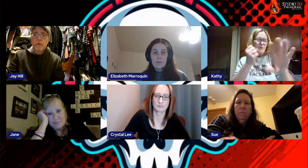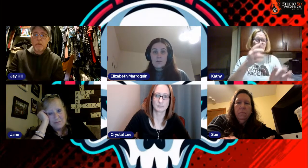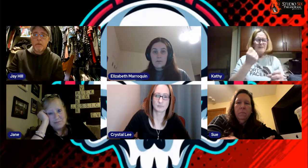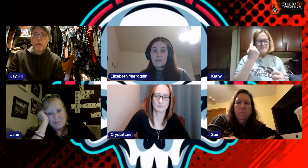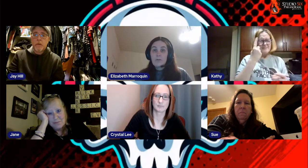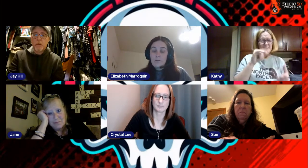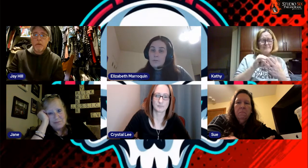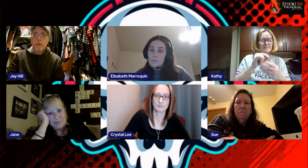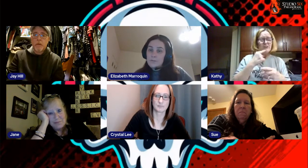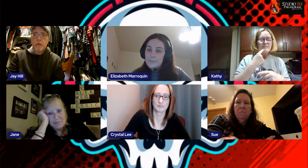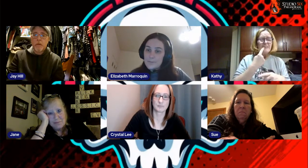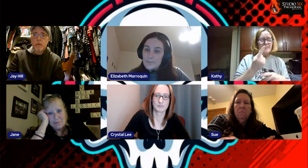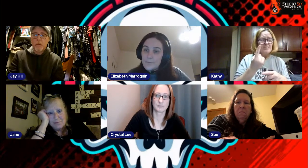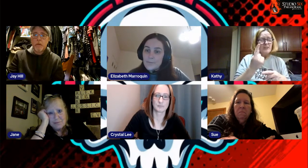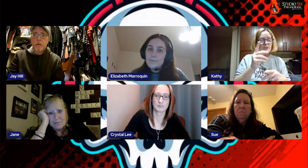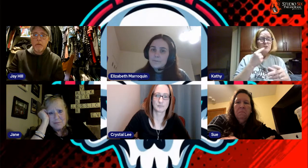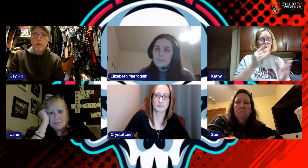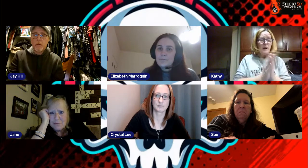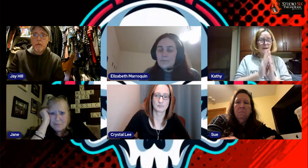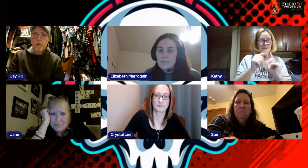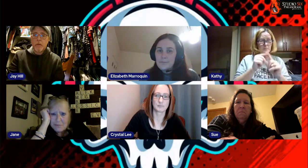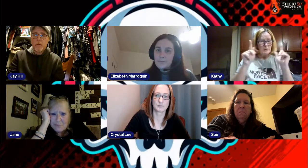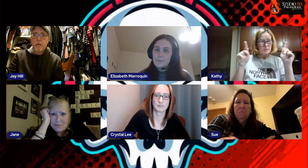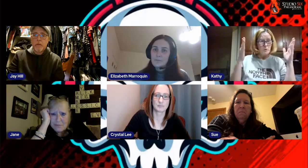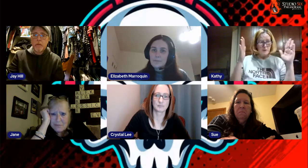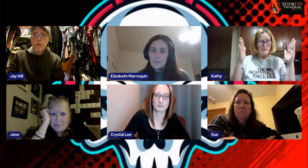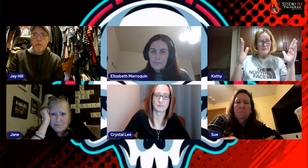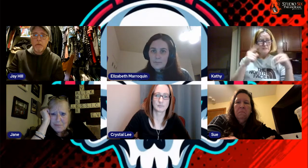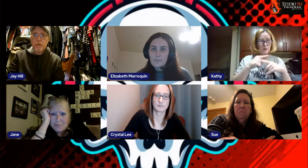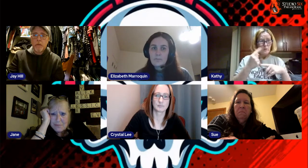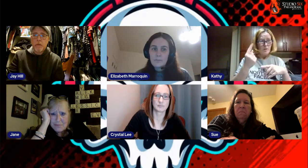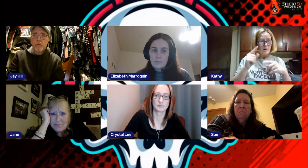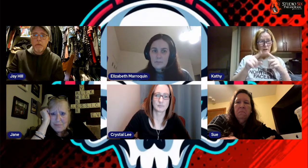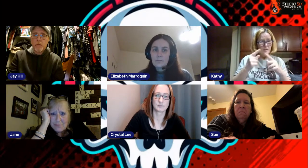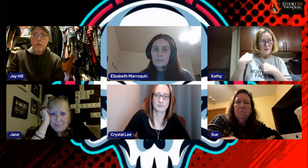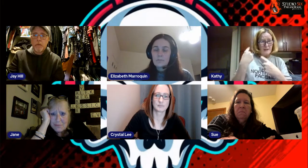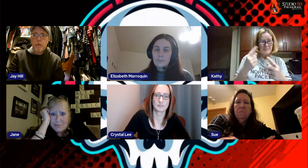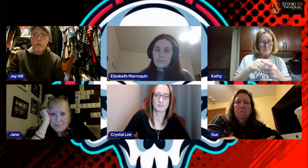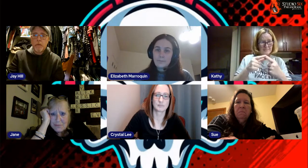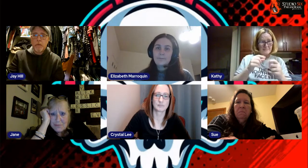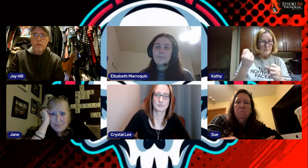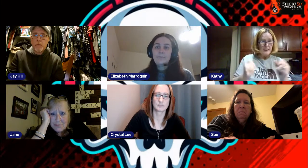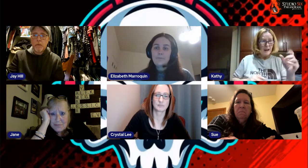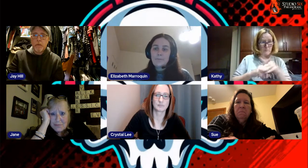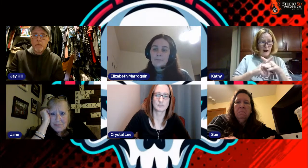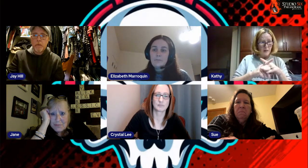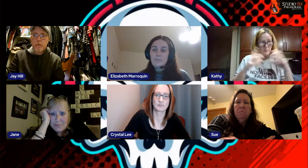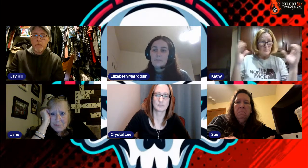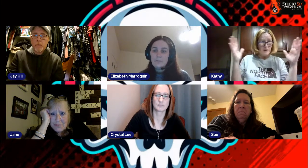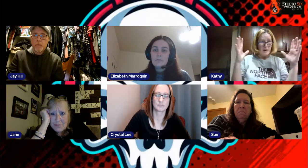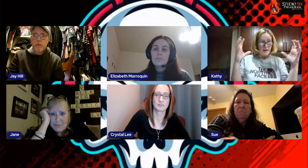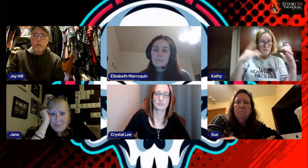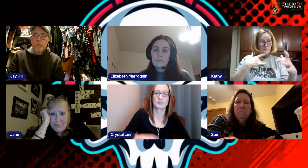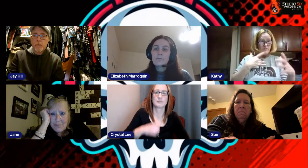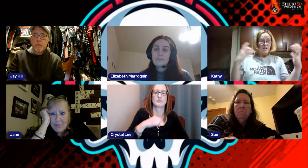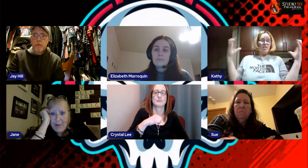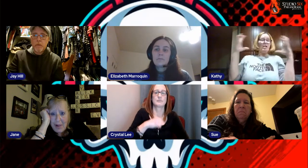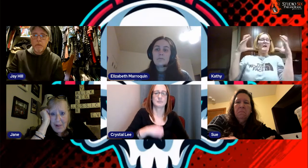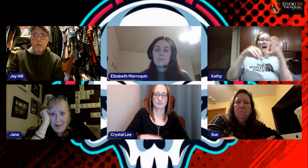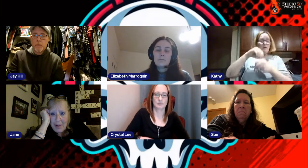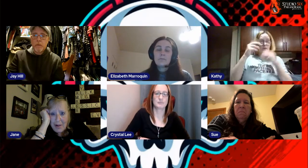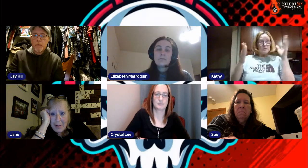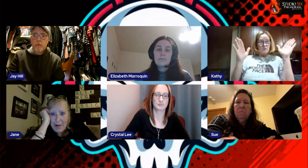So I mean, I understand that. So you were asking about the two mirrors. So, and something came up and you